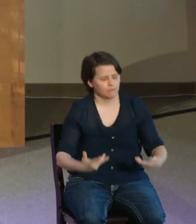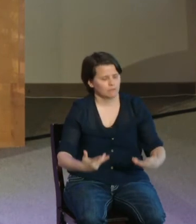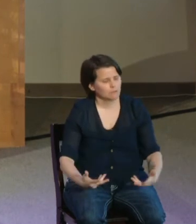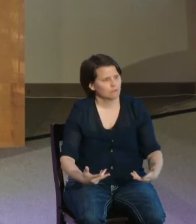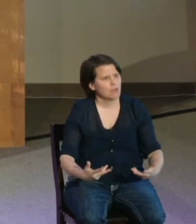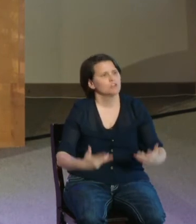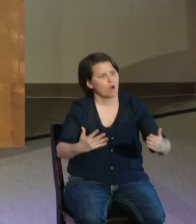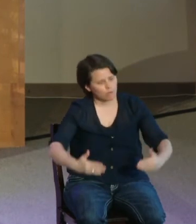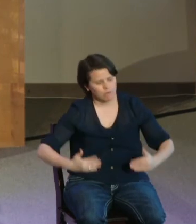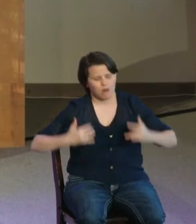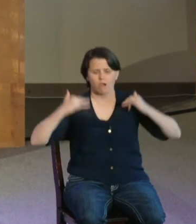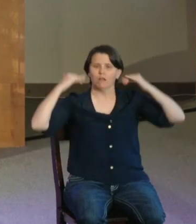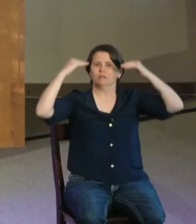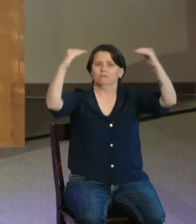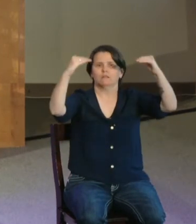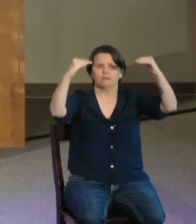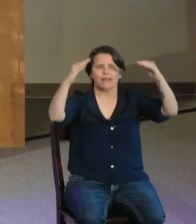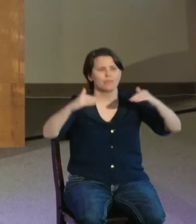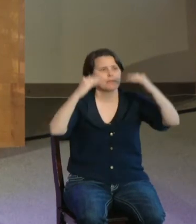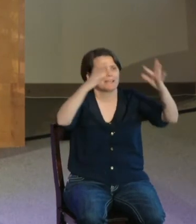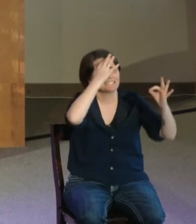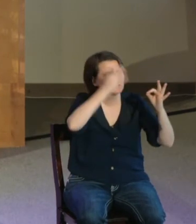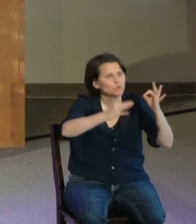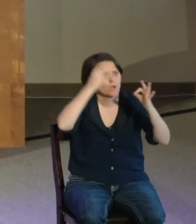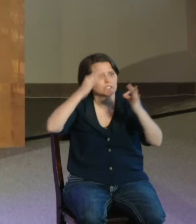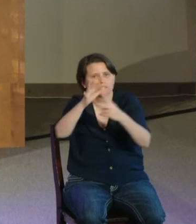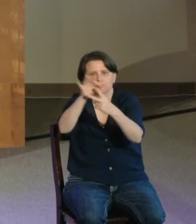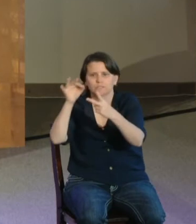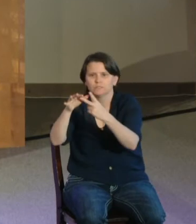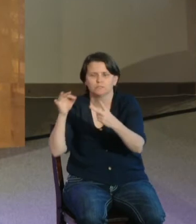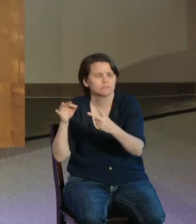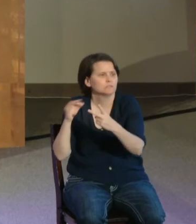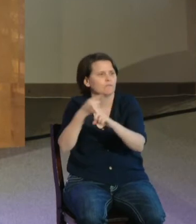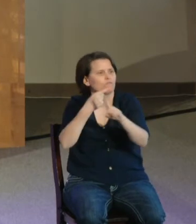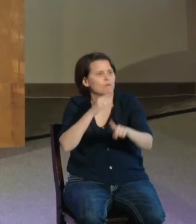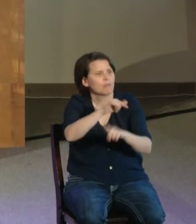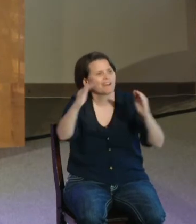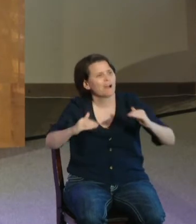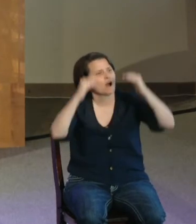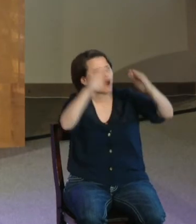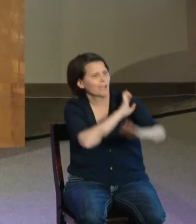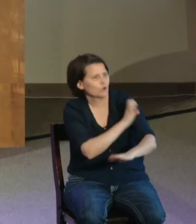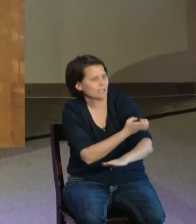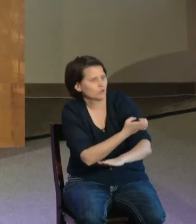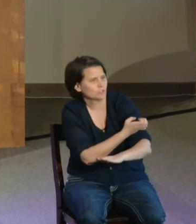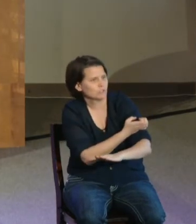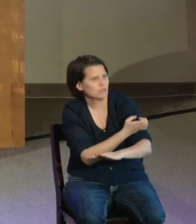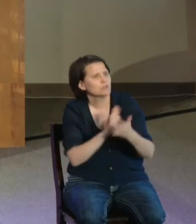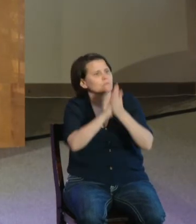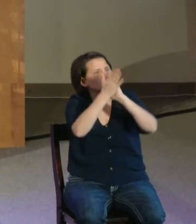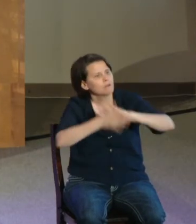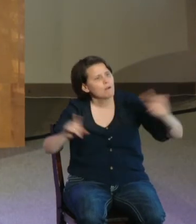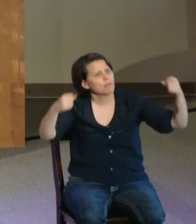your highest self, making choices, making decisions. You get to be the frequency of